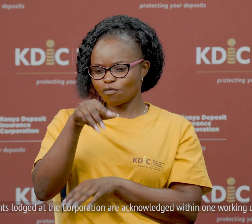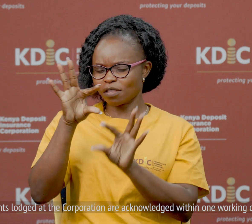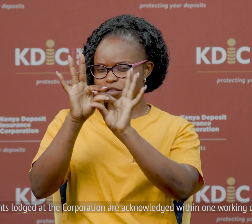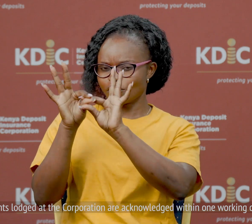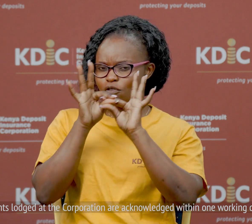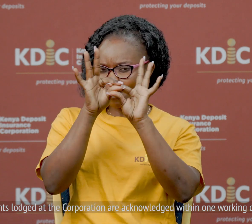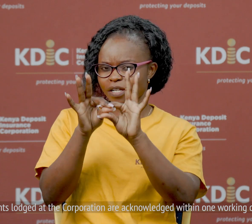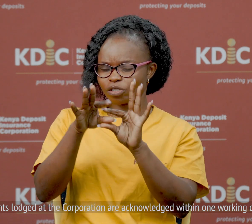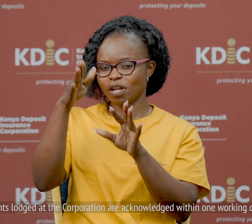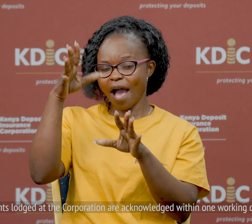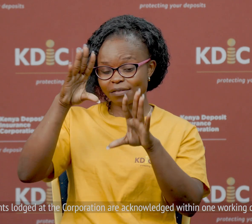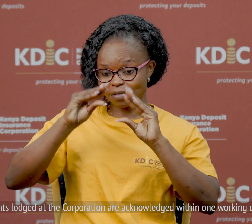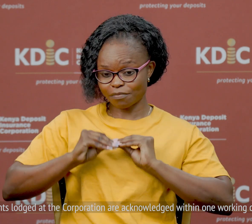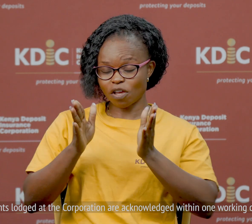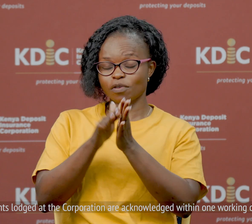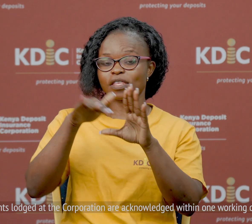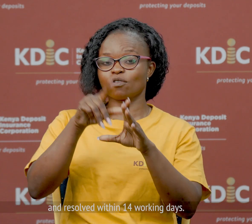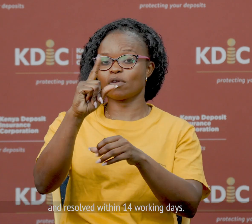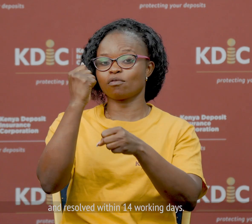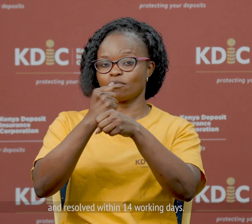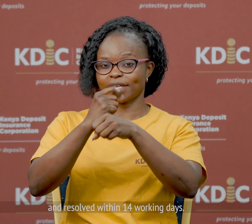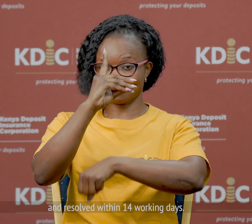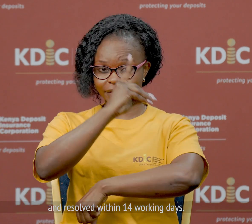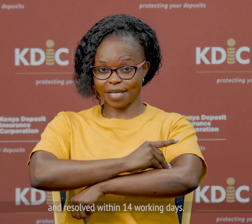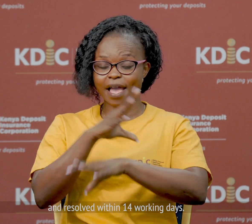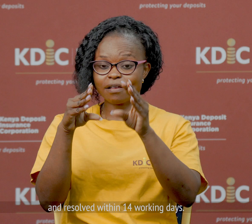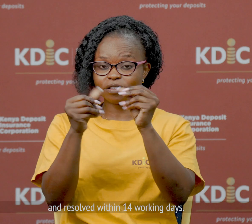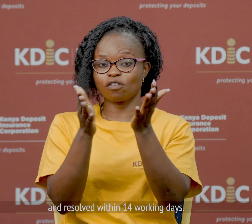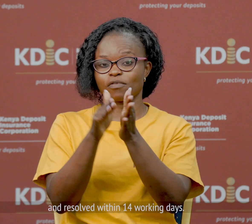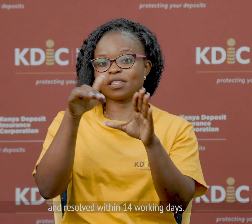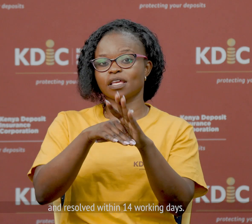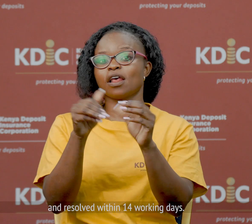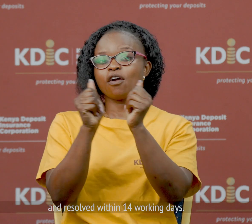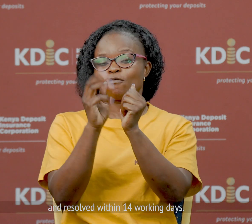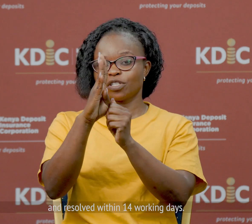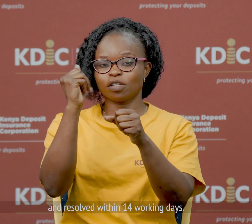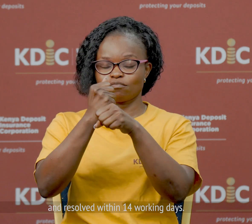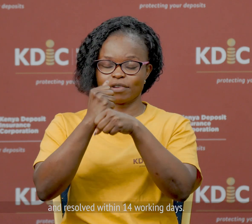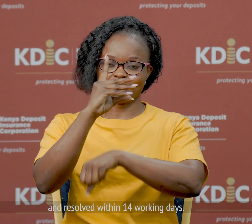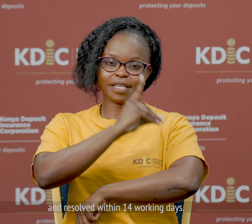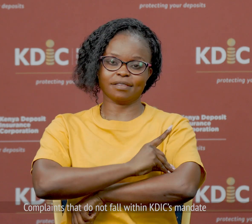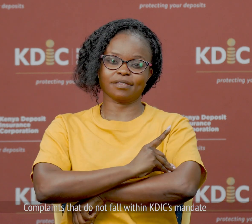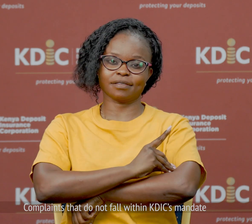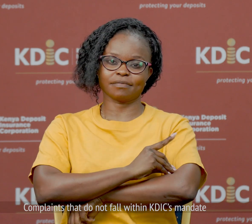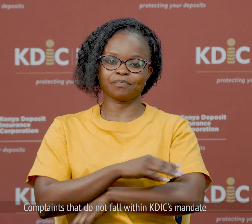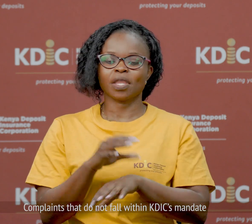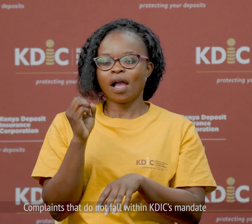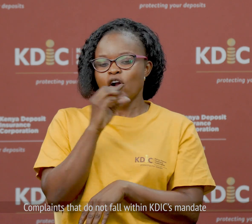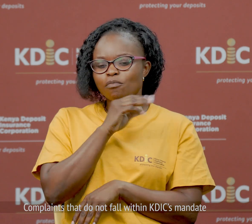are acknowledged within 1 working day and resolved within 14 working days. Complaints that do not fall